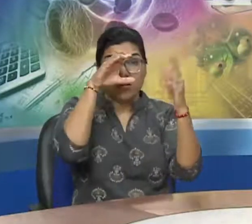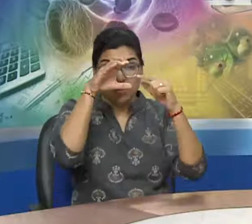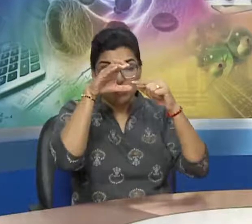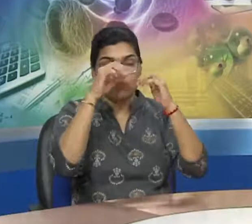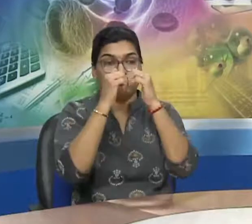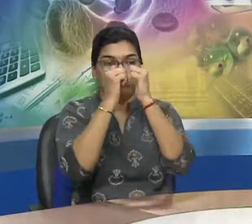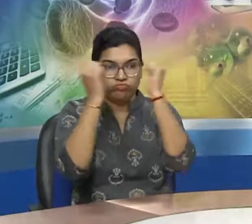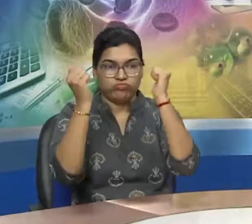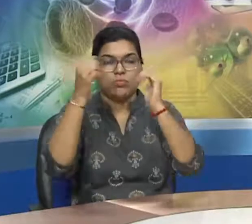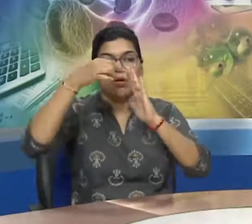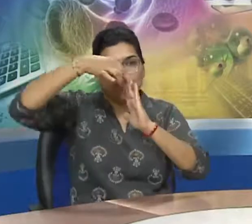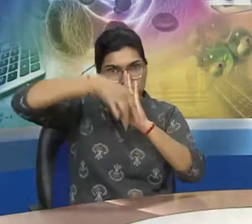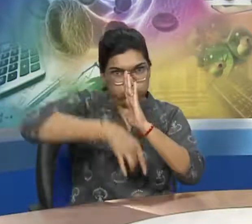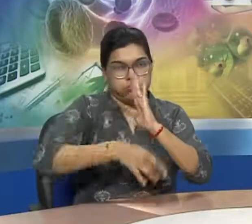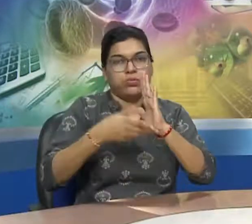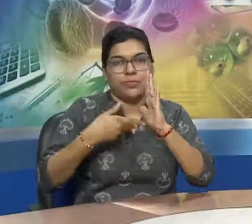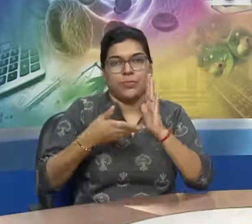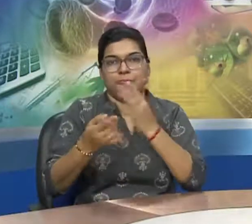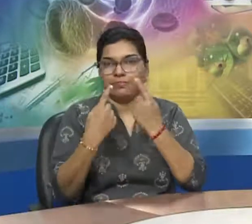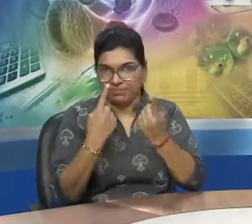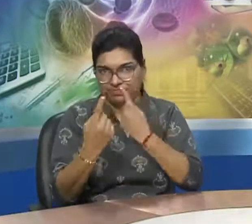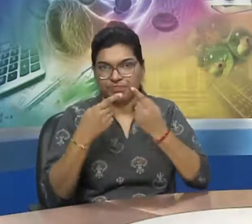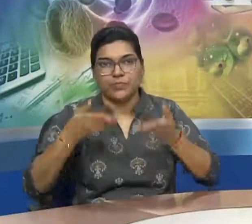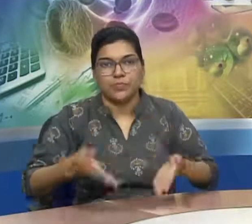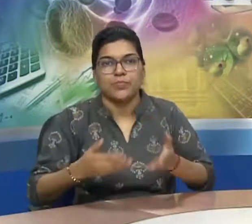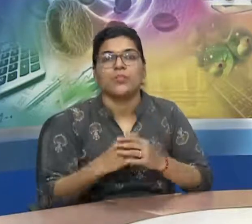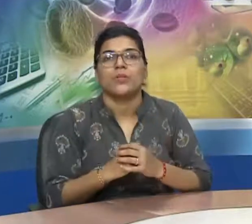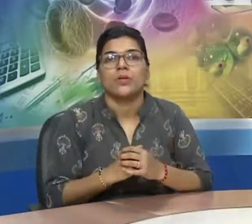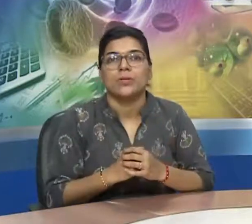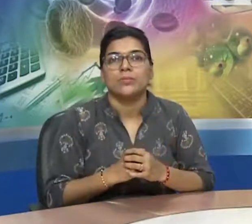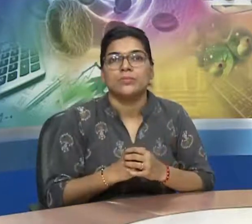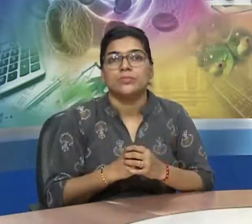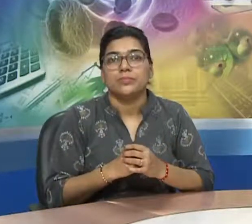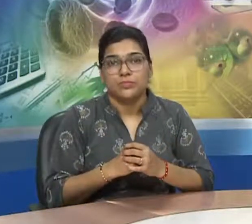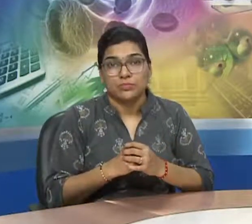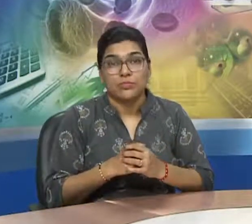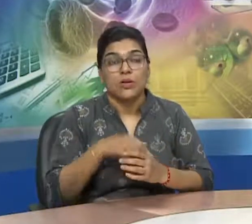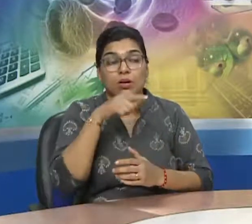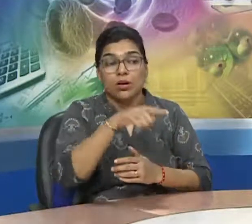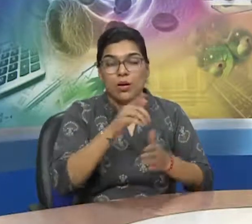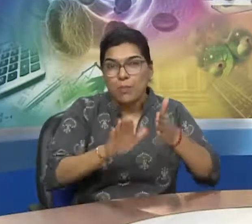So the first stanza is explained in front of you.